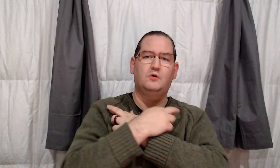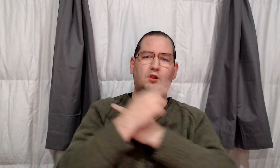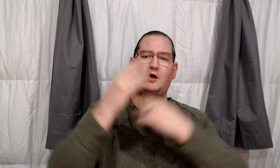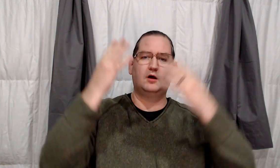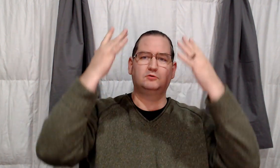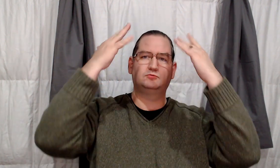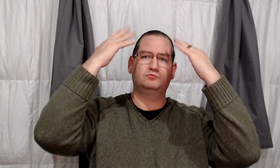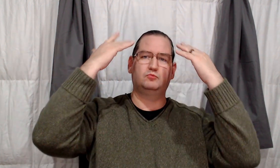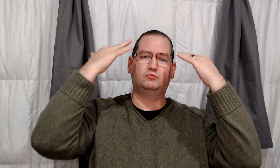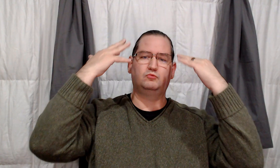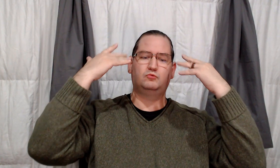relaxing,